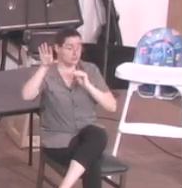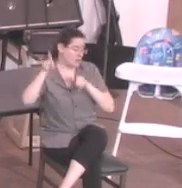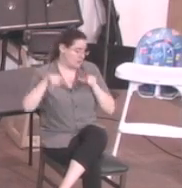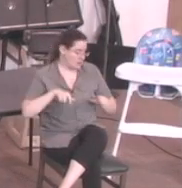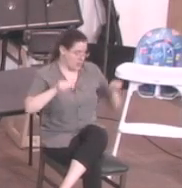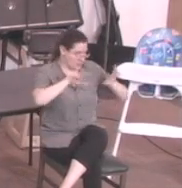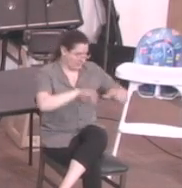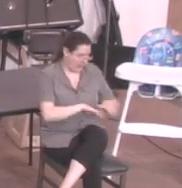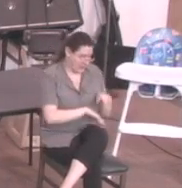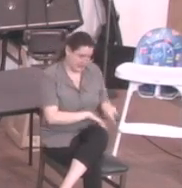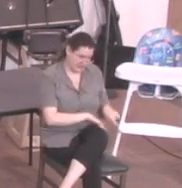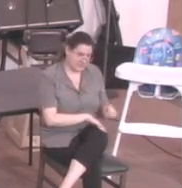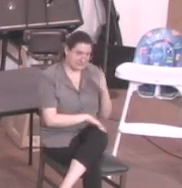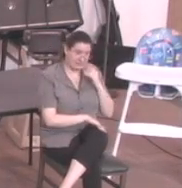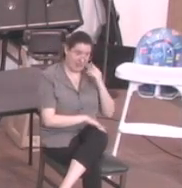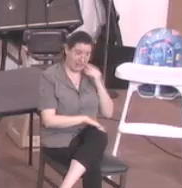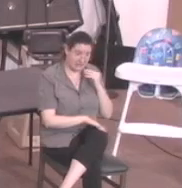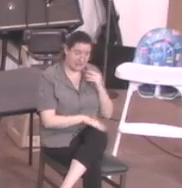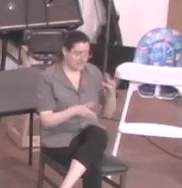and everything that's in between.